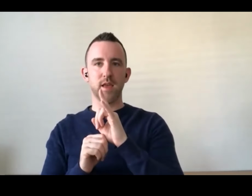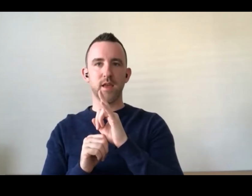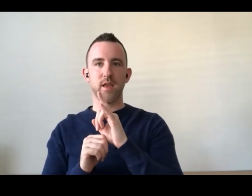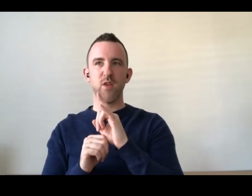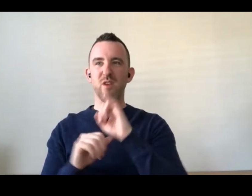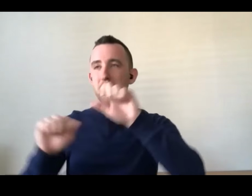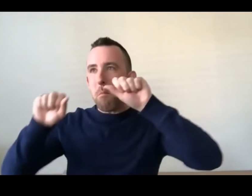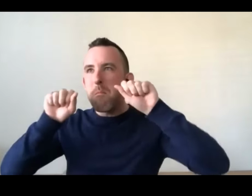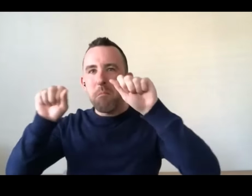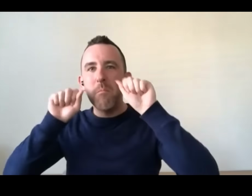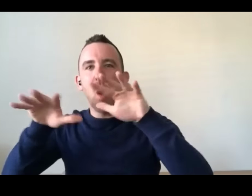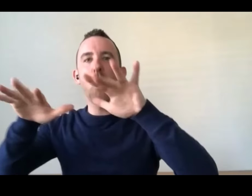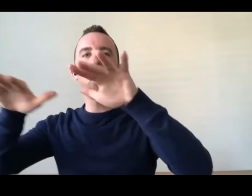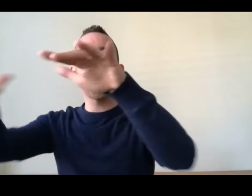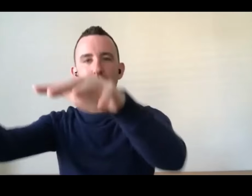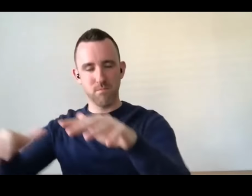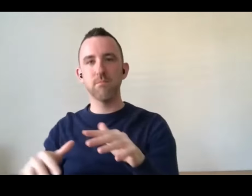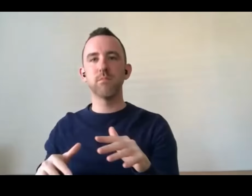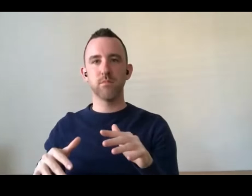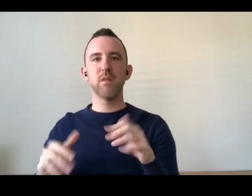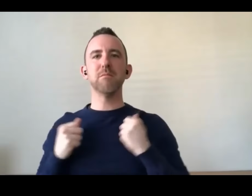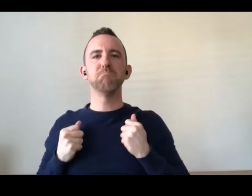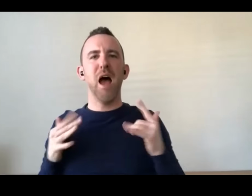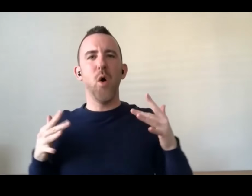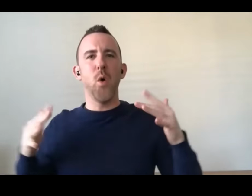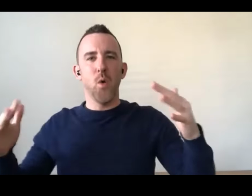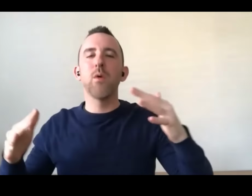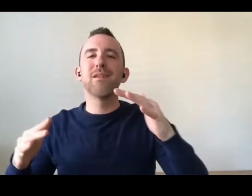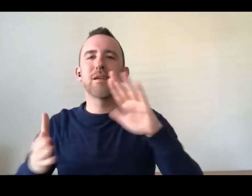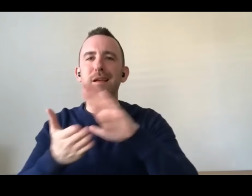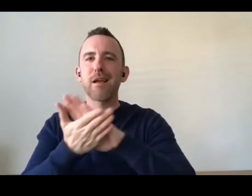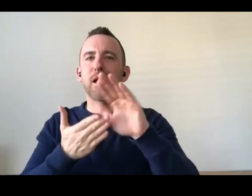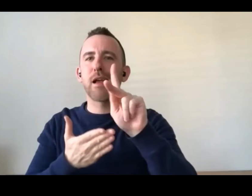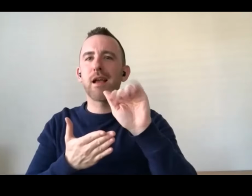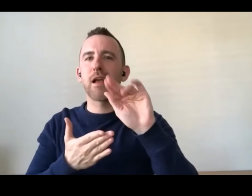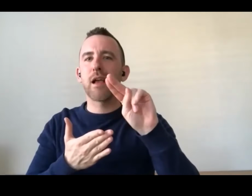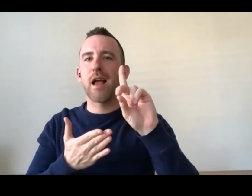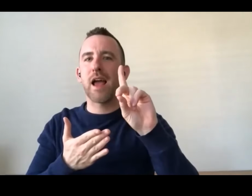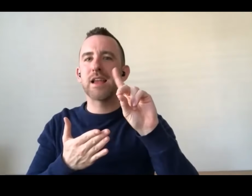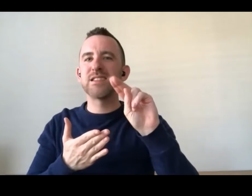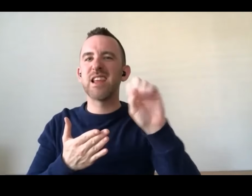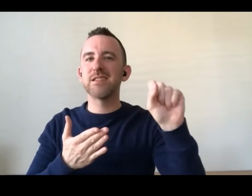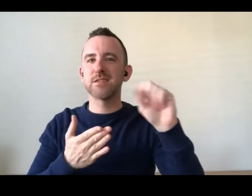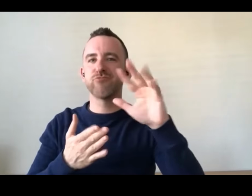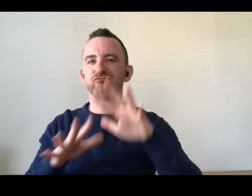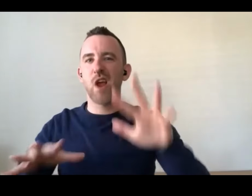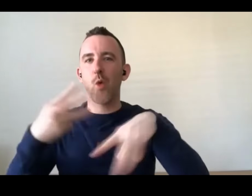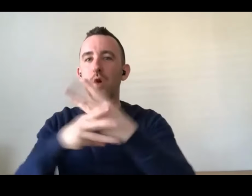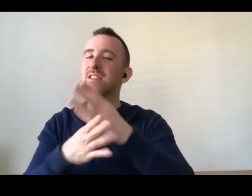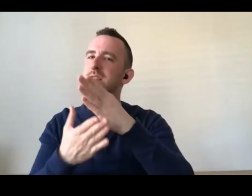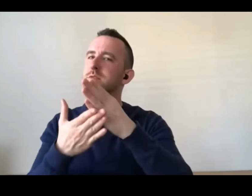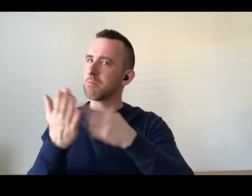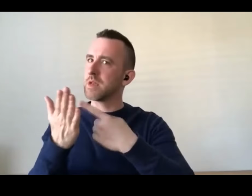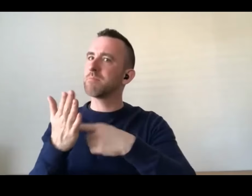kindness around the world. But there are, they range, and sometimes they may not